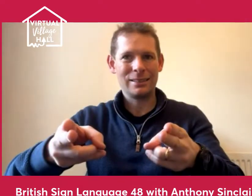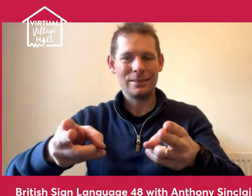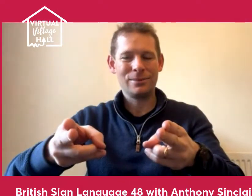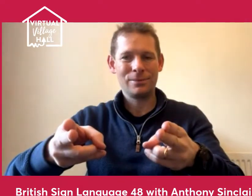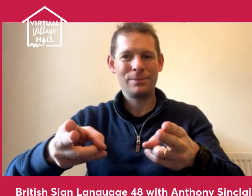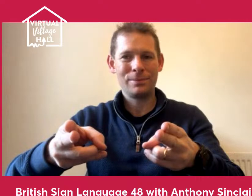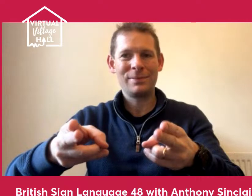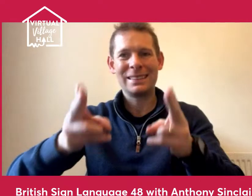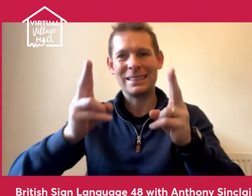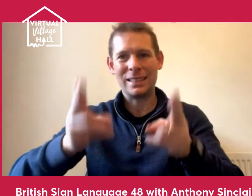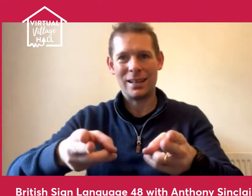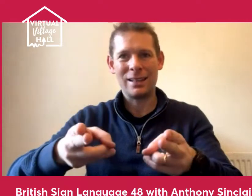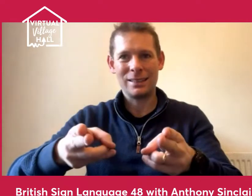die.